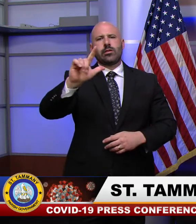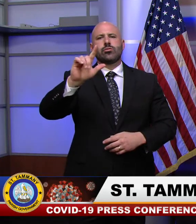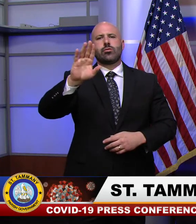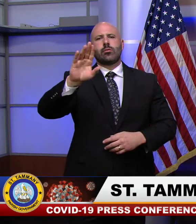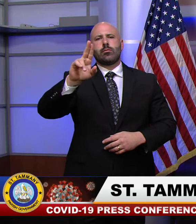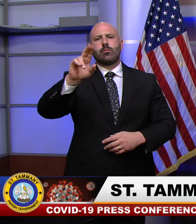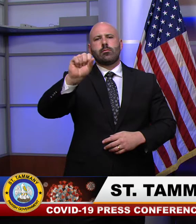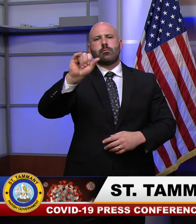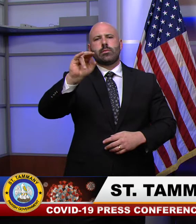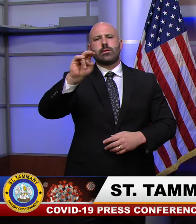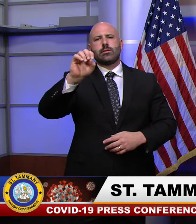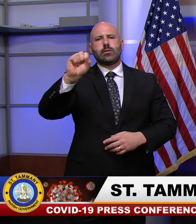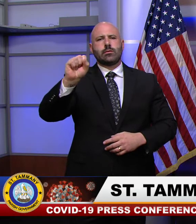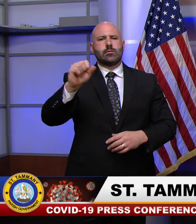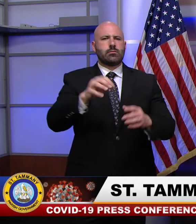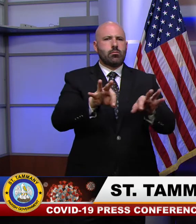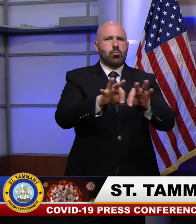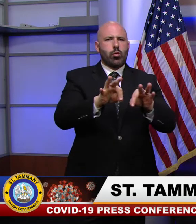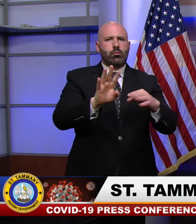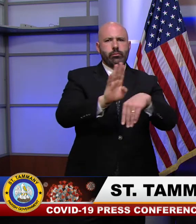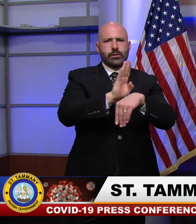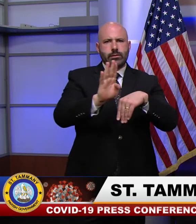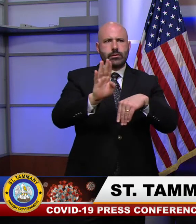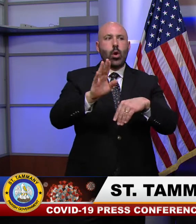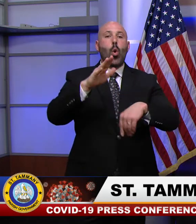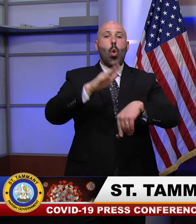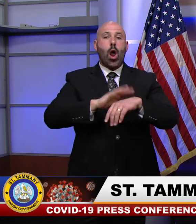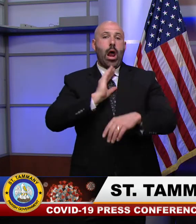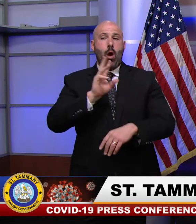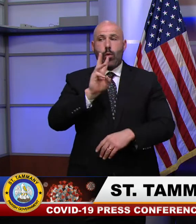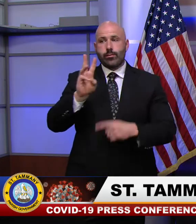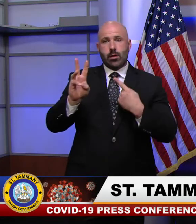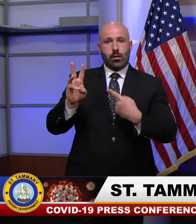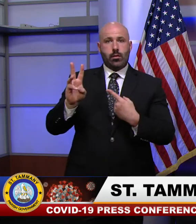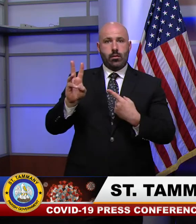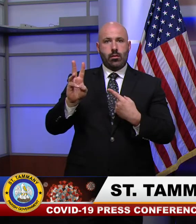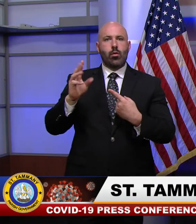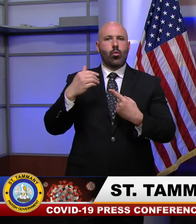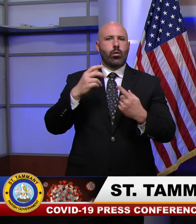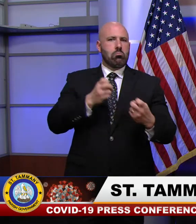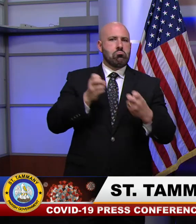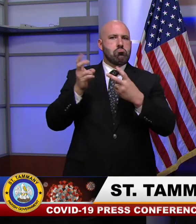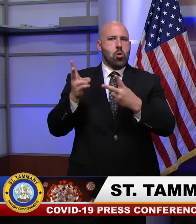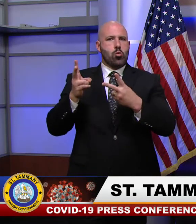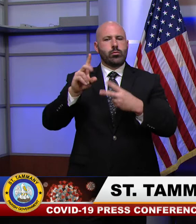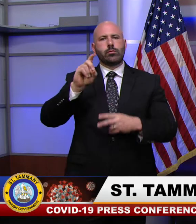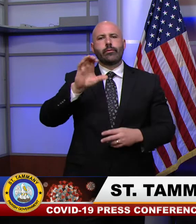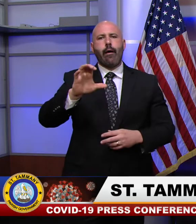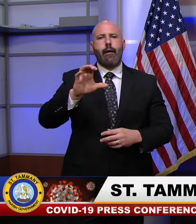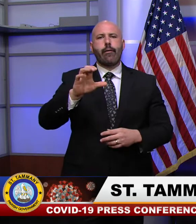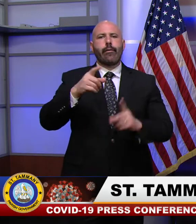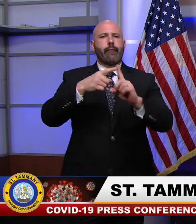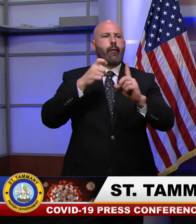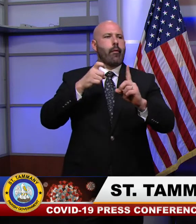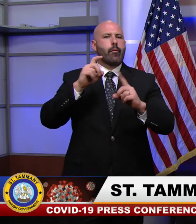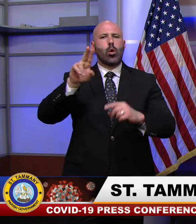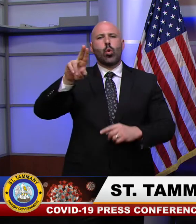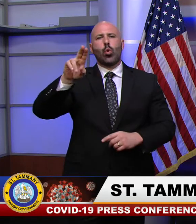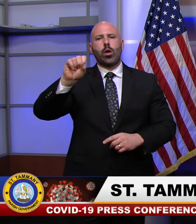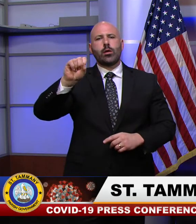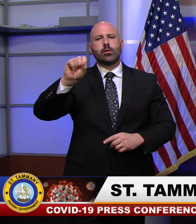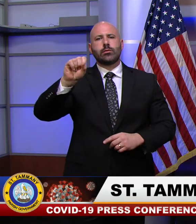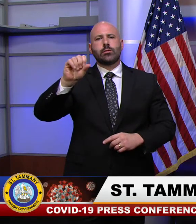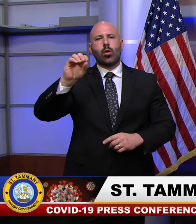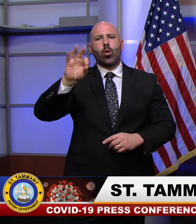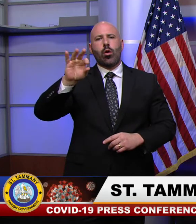that we'll make available to you on our website that is from the U.S. Office of